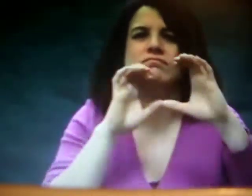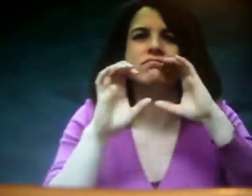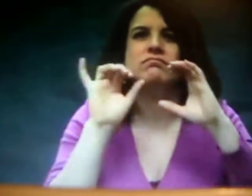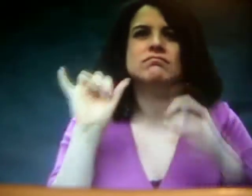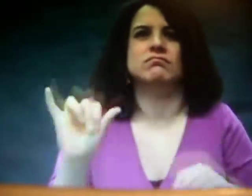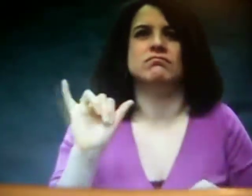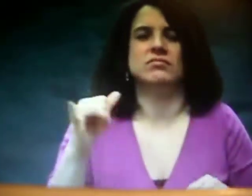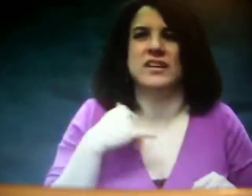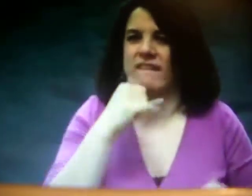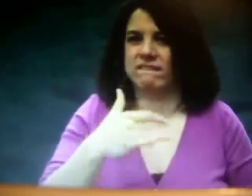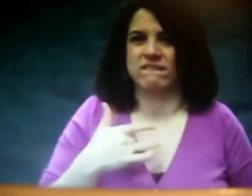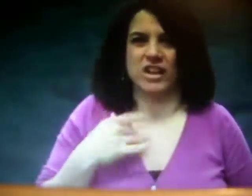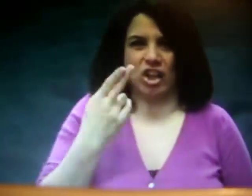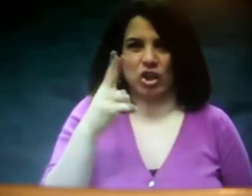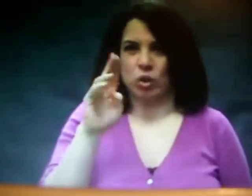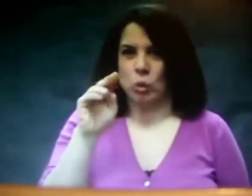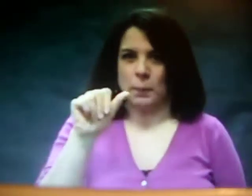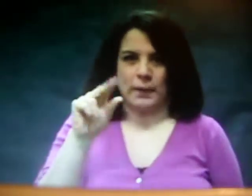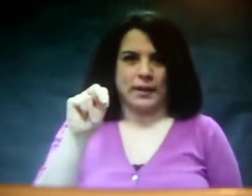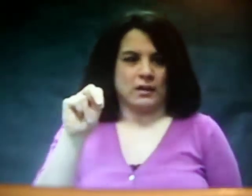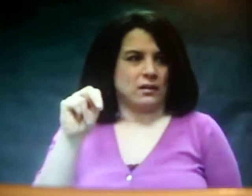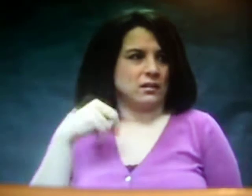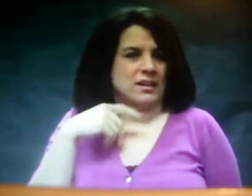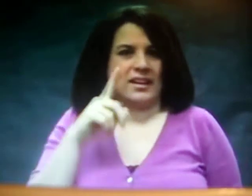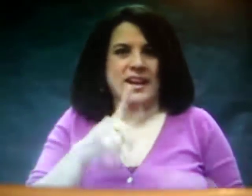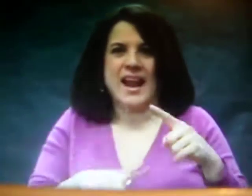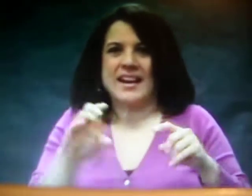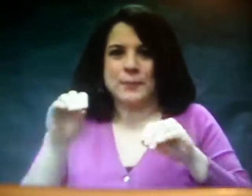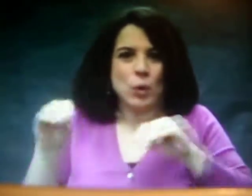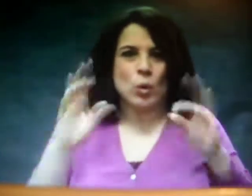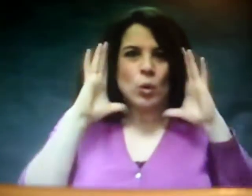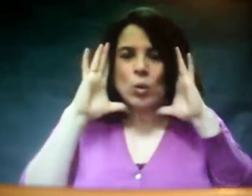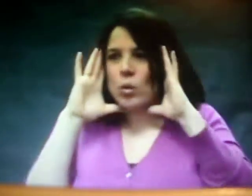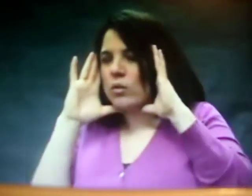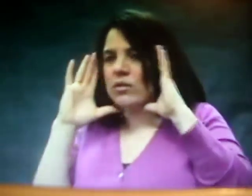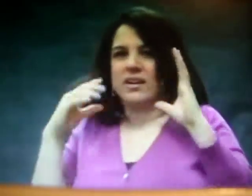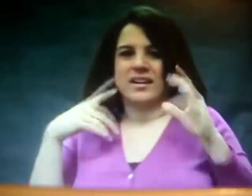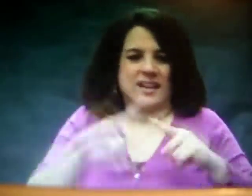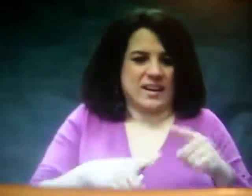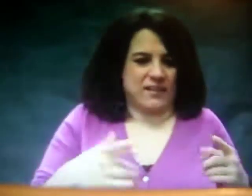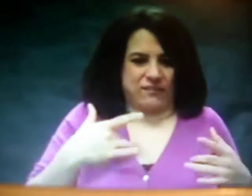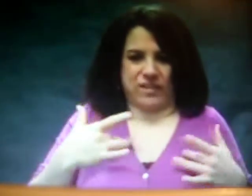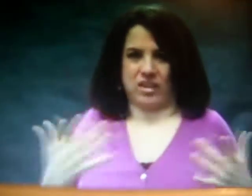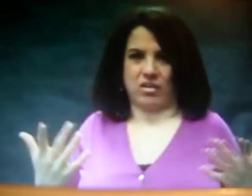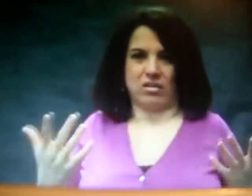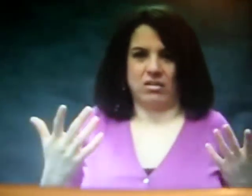So oral communication, no sidekick, took hours. And I couldn't move.